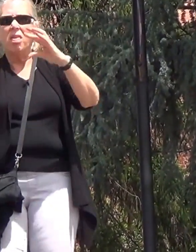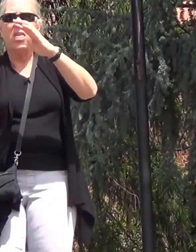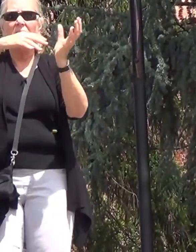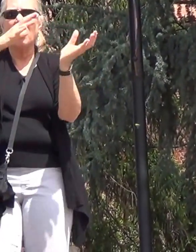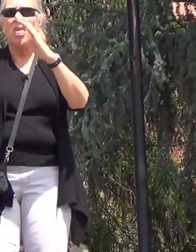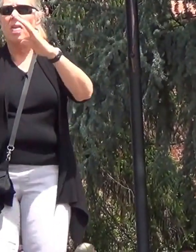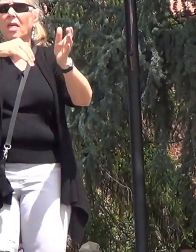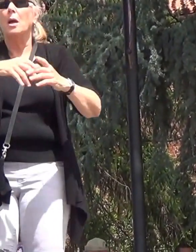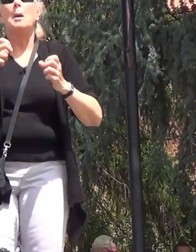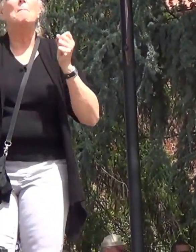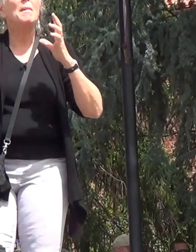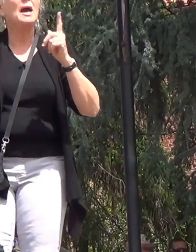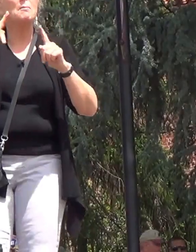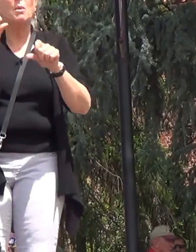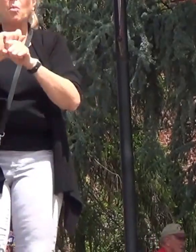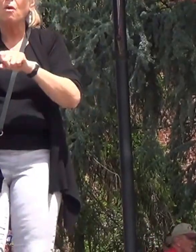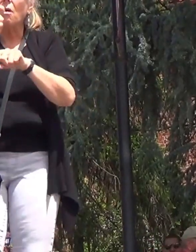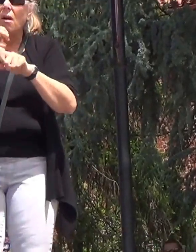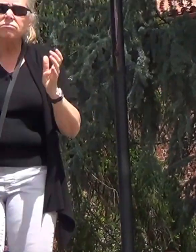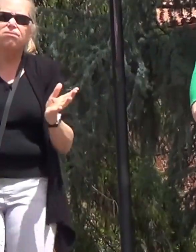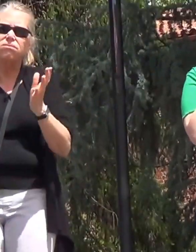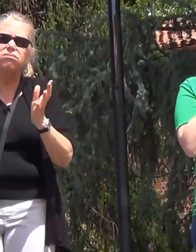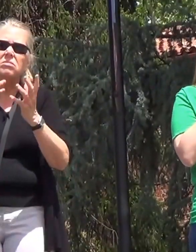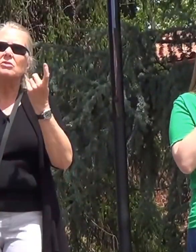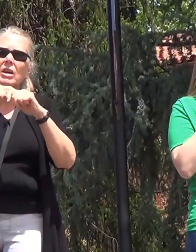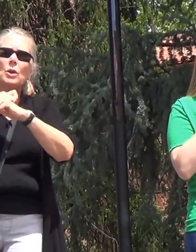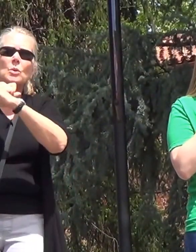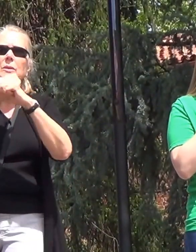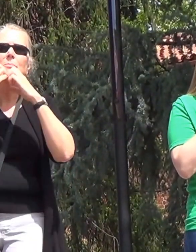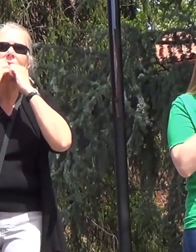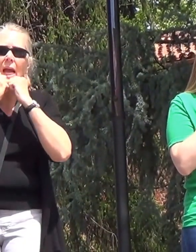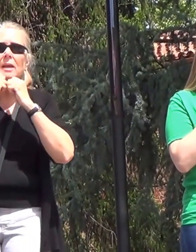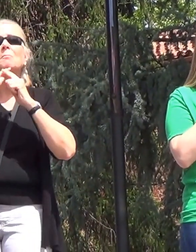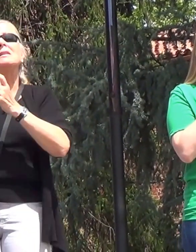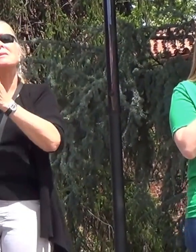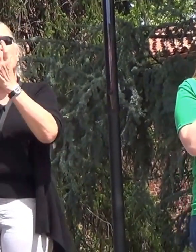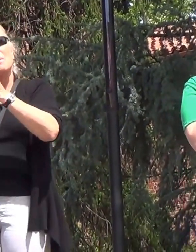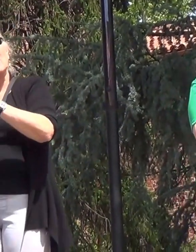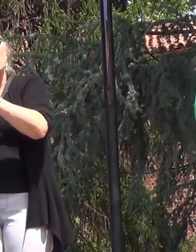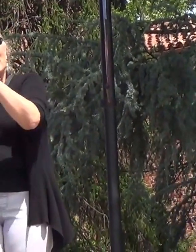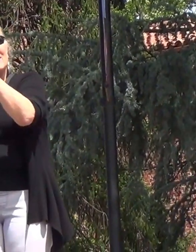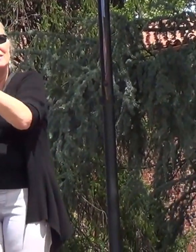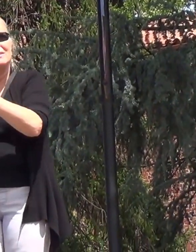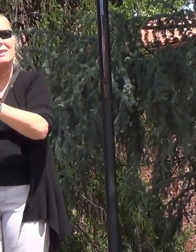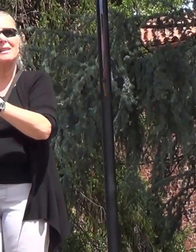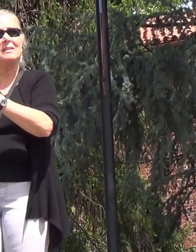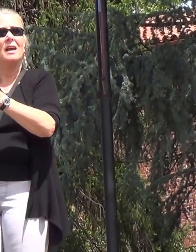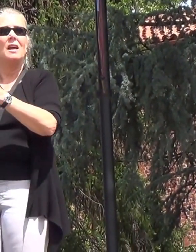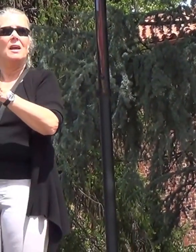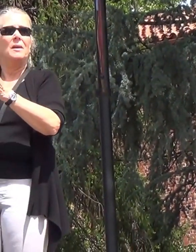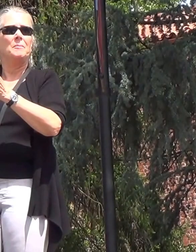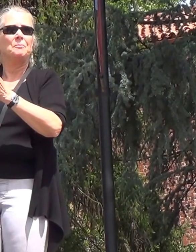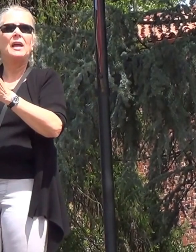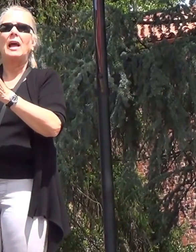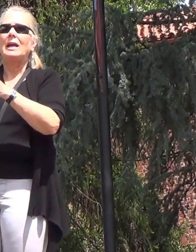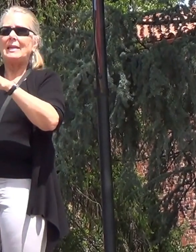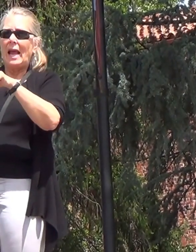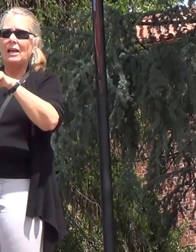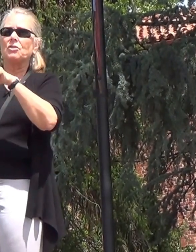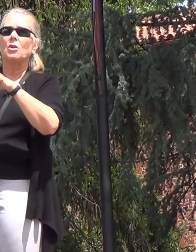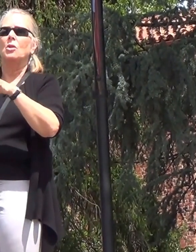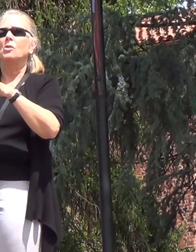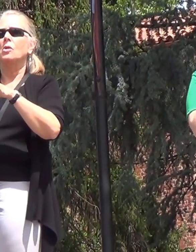planet. But there are government agencies out there, like the National Oceanic